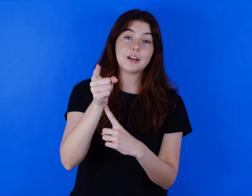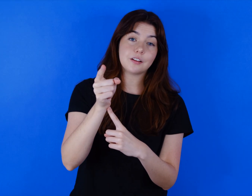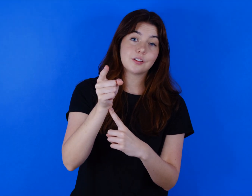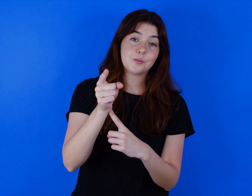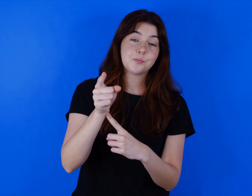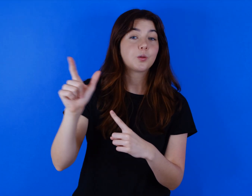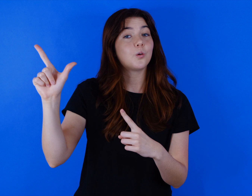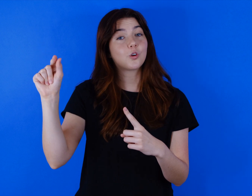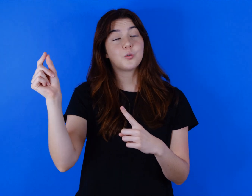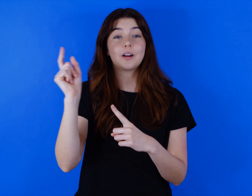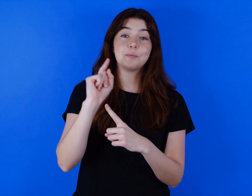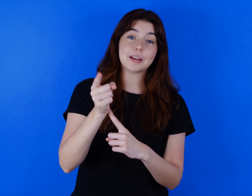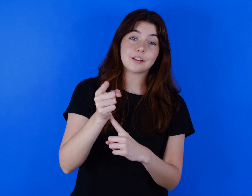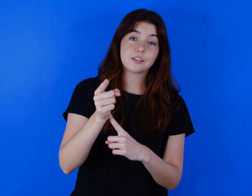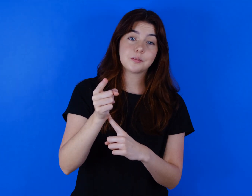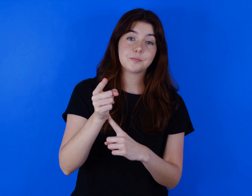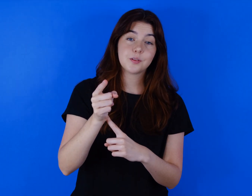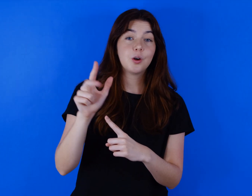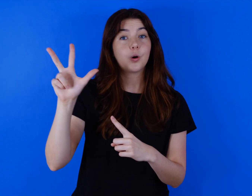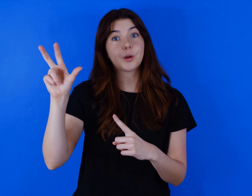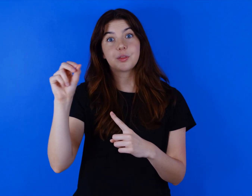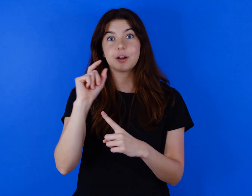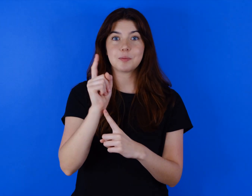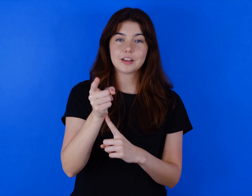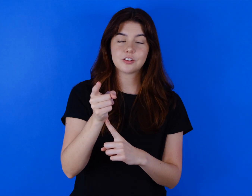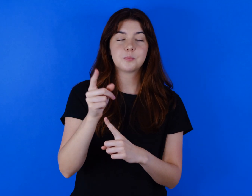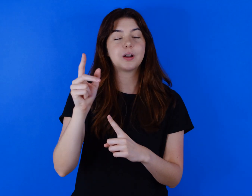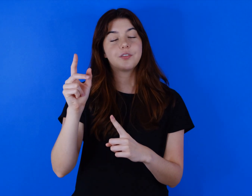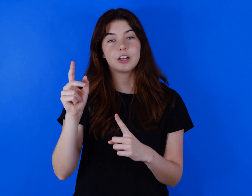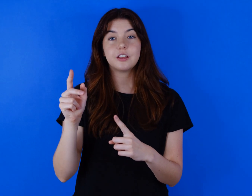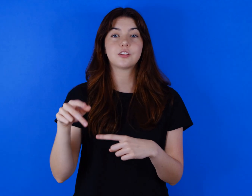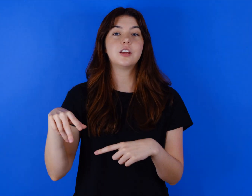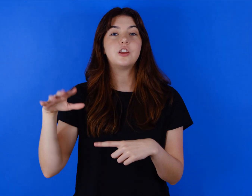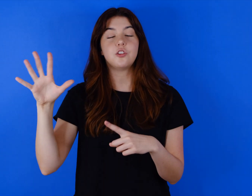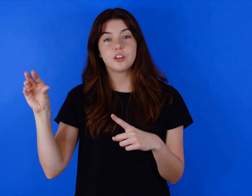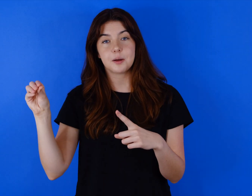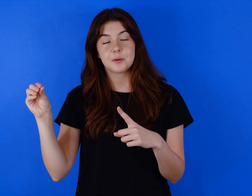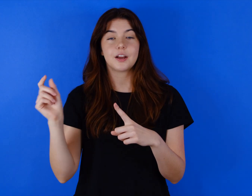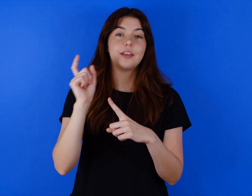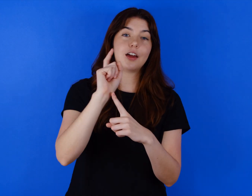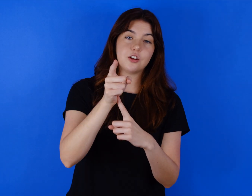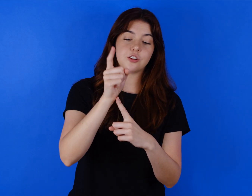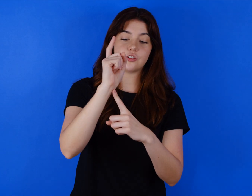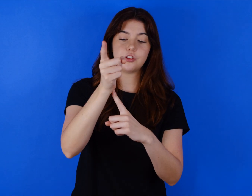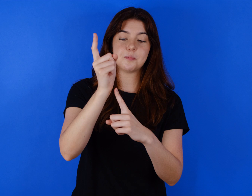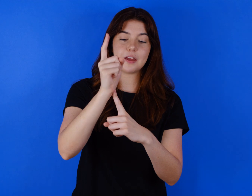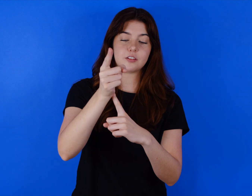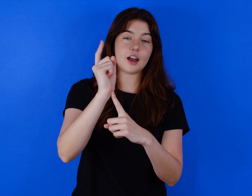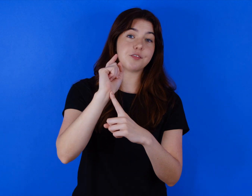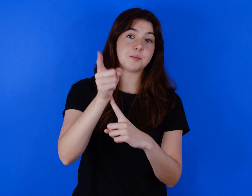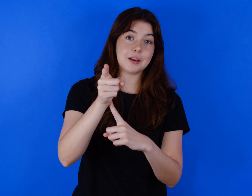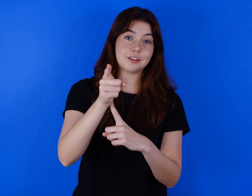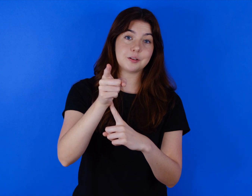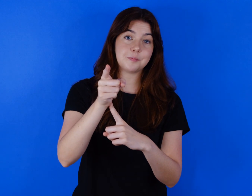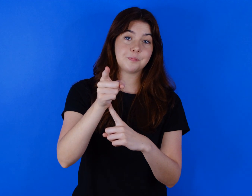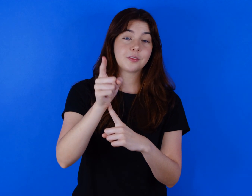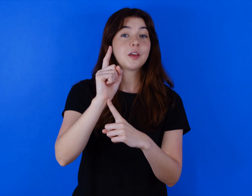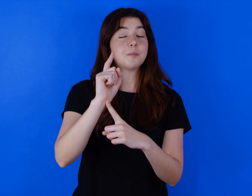minutes, or 20 minutes, or 30 minutes. Whatever it is, you do the number and then you just do the base sign for minute. But for